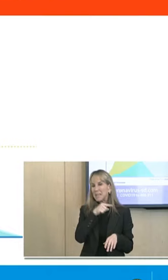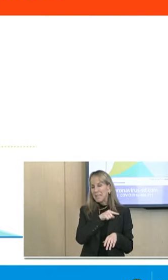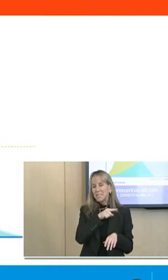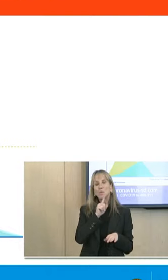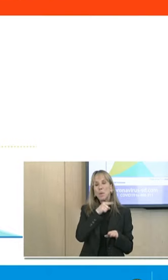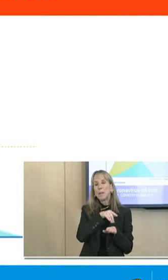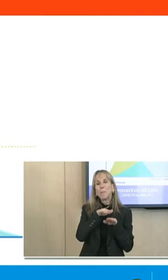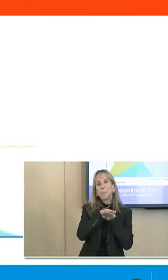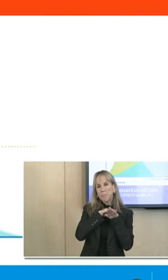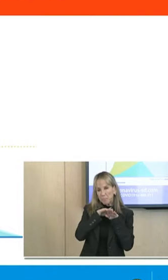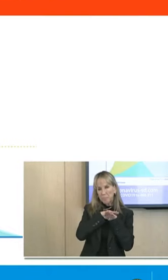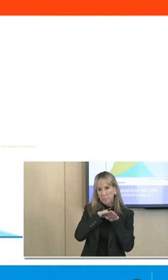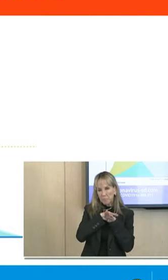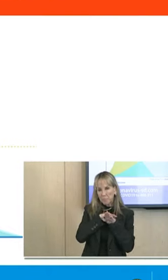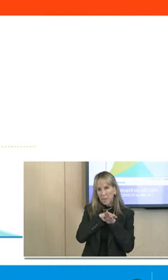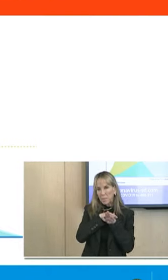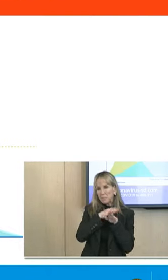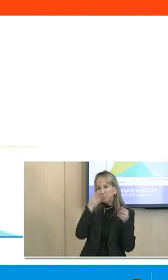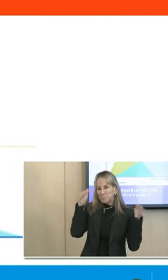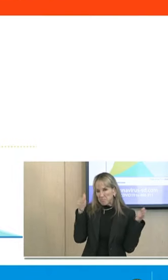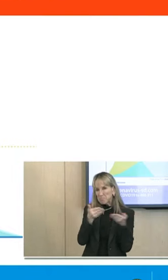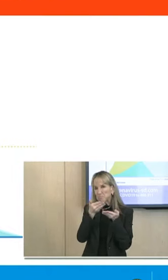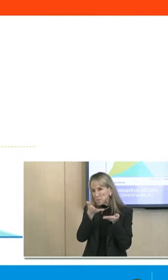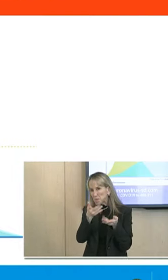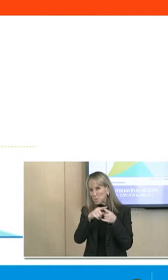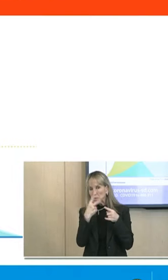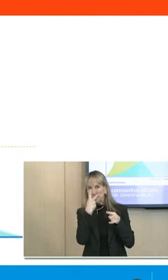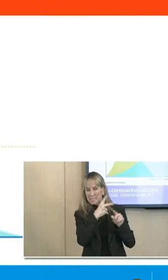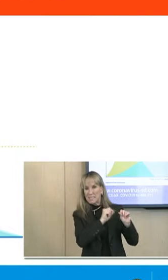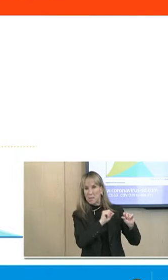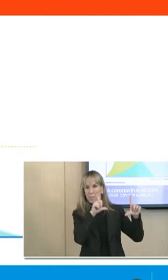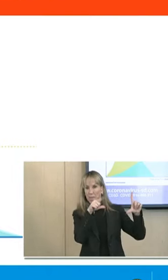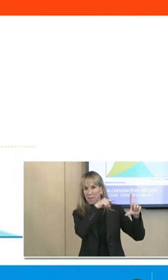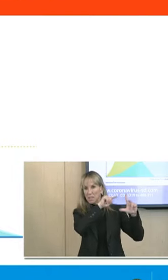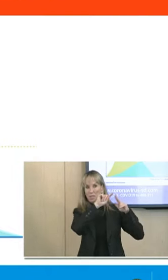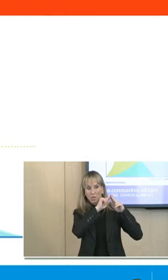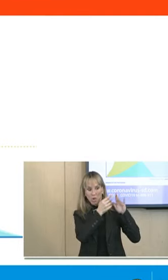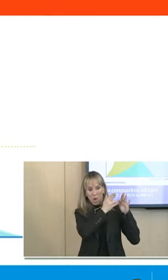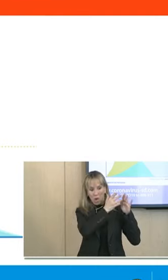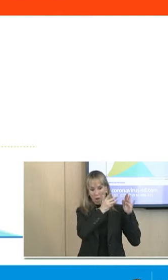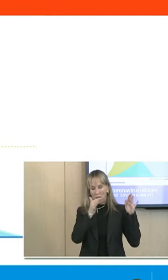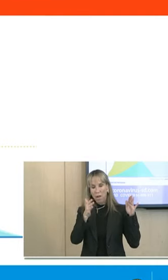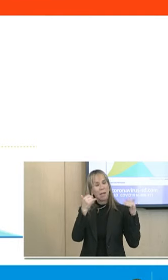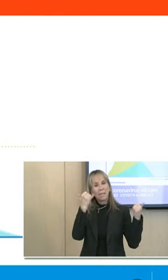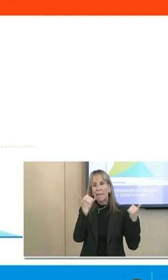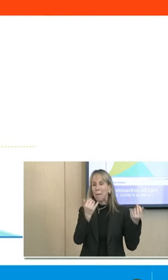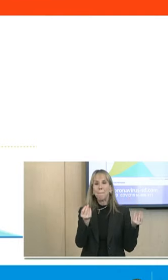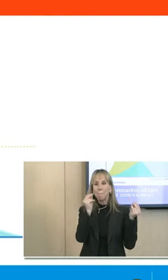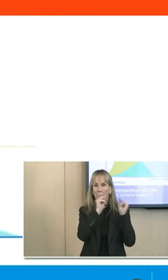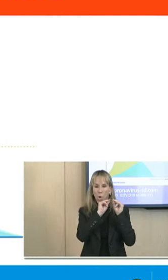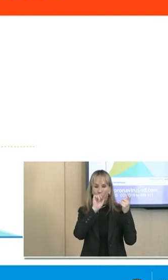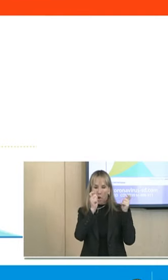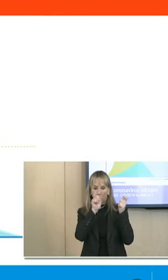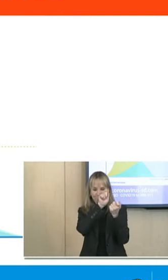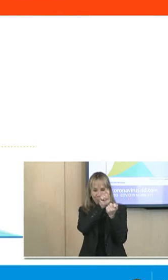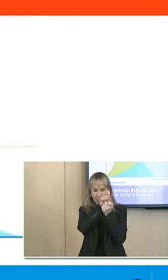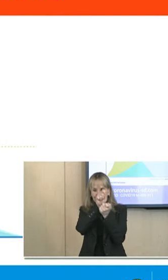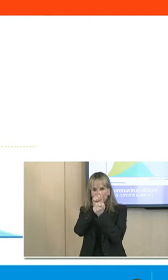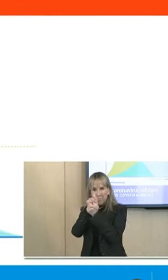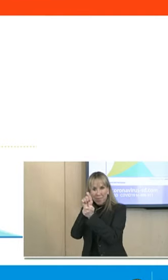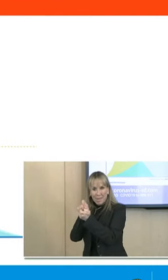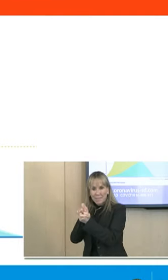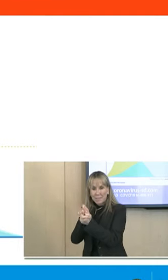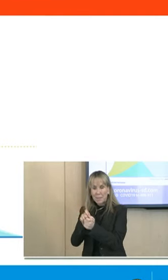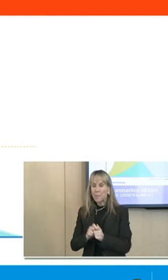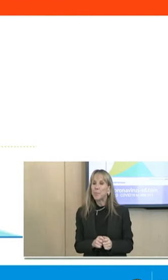preliminary one. And so we are now in the process of much further refinement. And it reminds